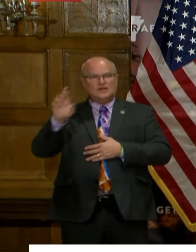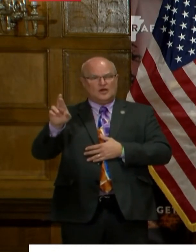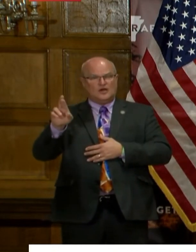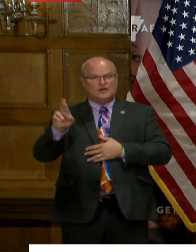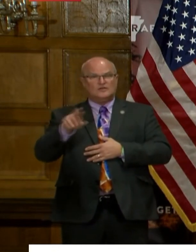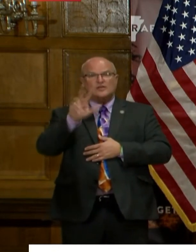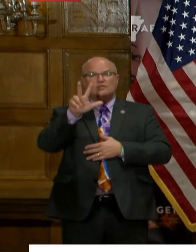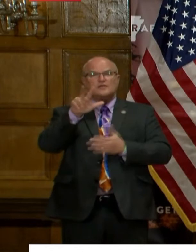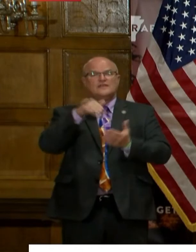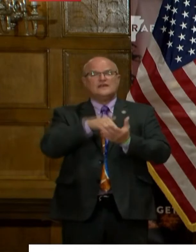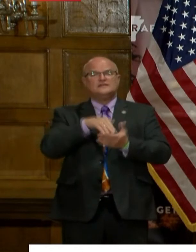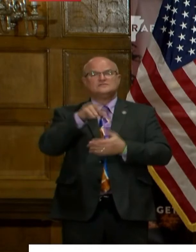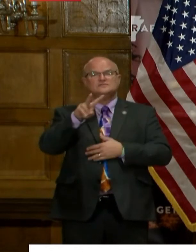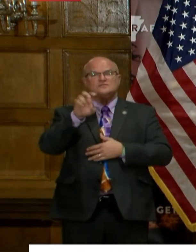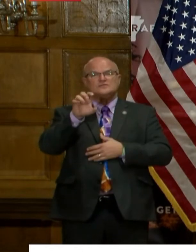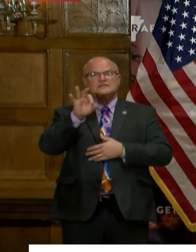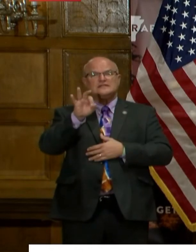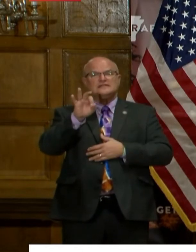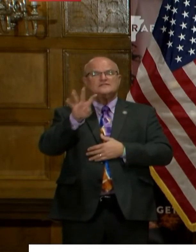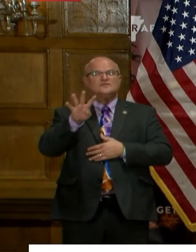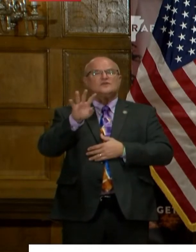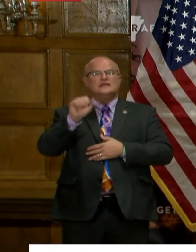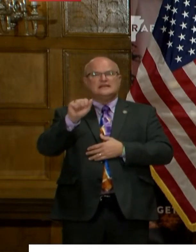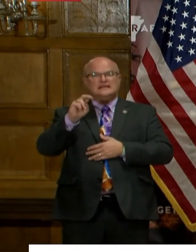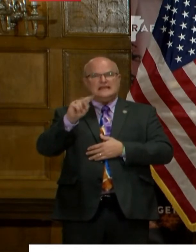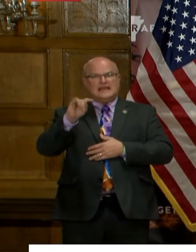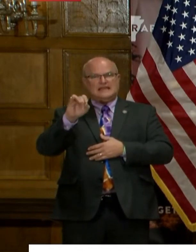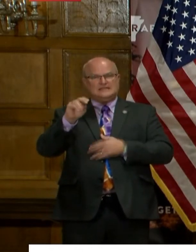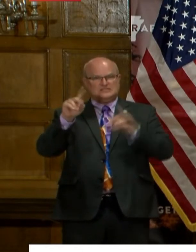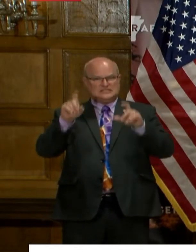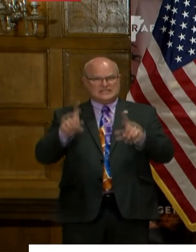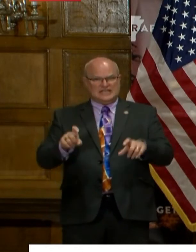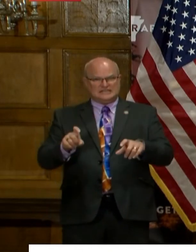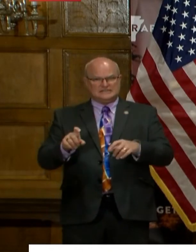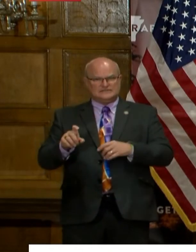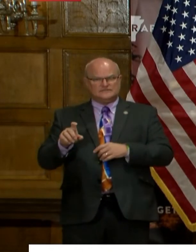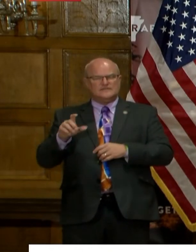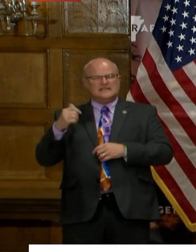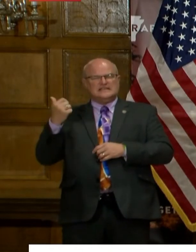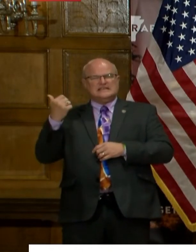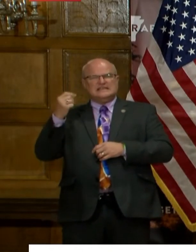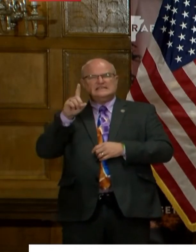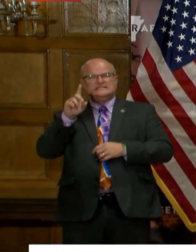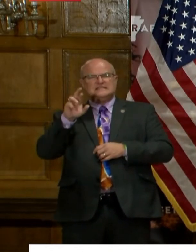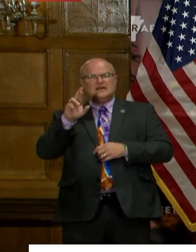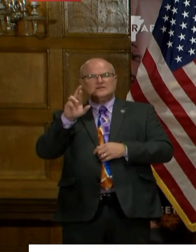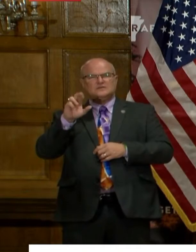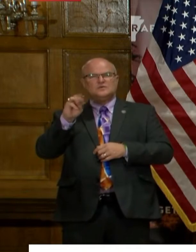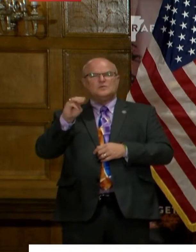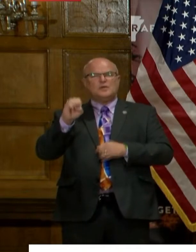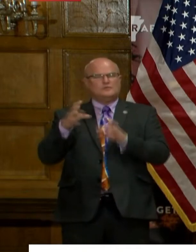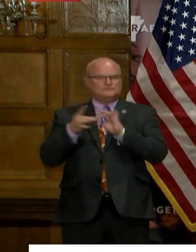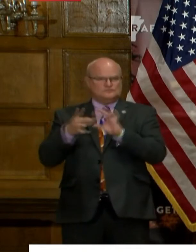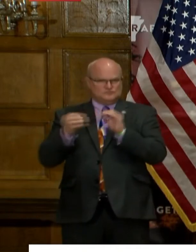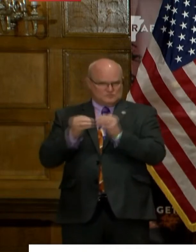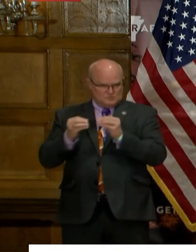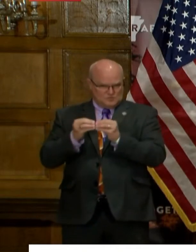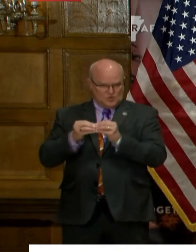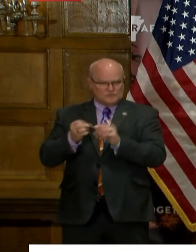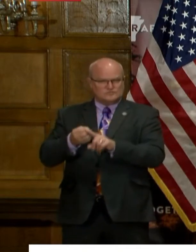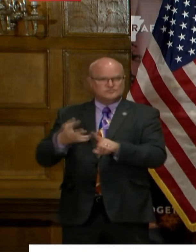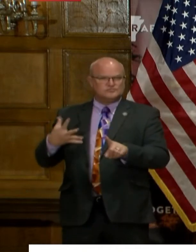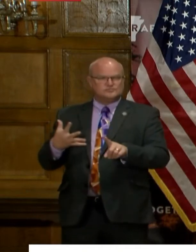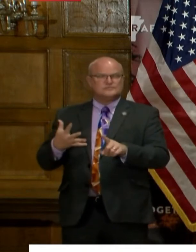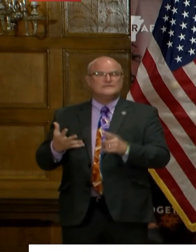and 3,234 antigen tests. Dr. Romero will shed additional light on that here shortly. Let